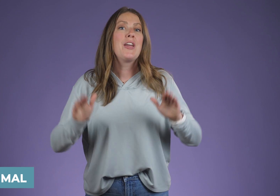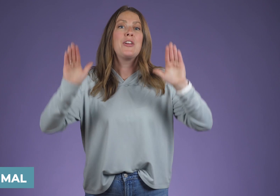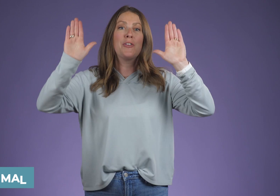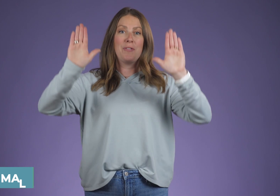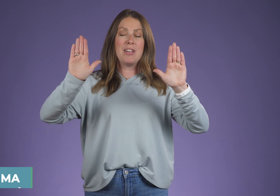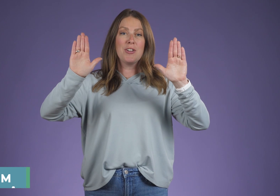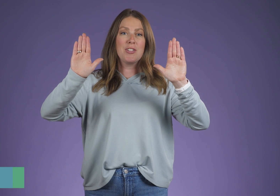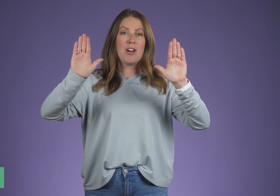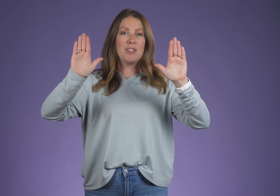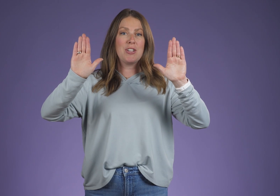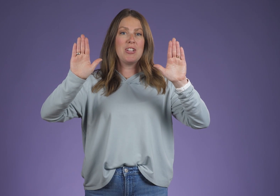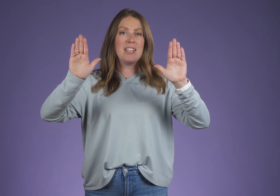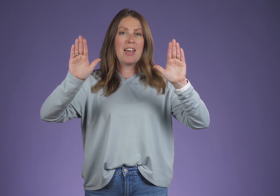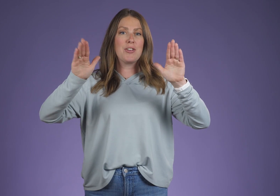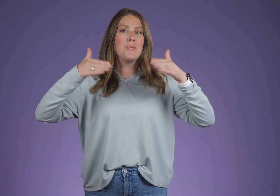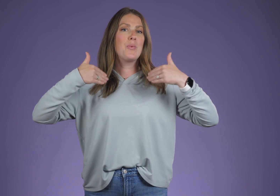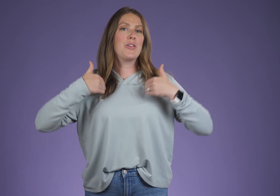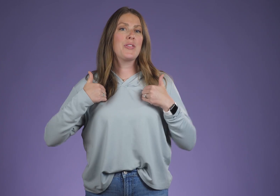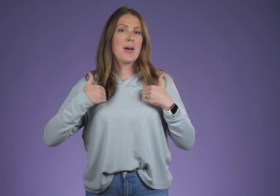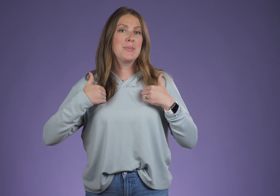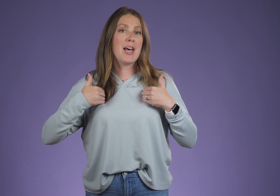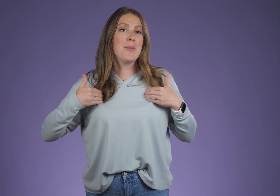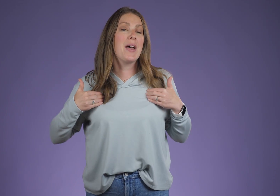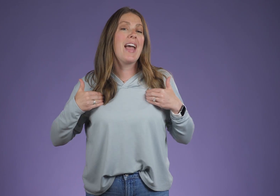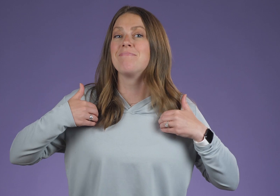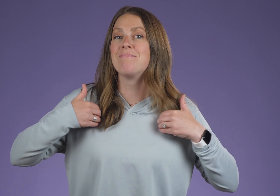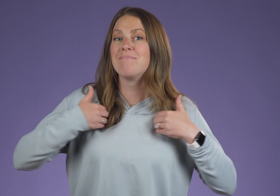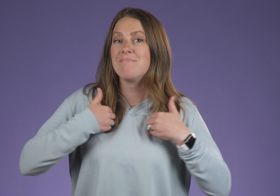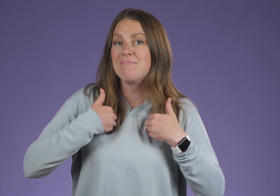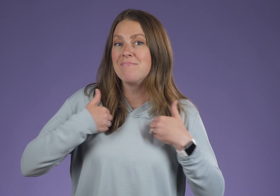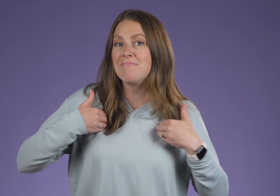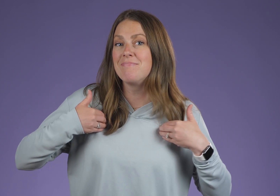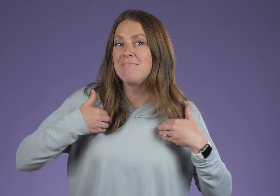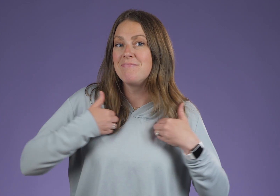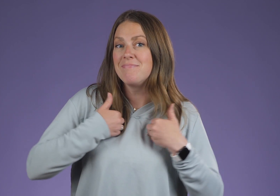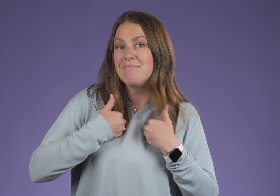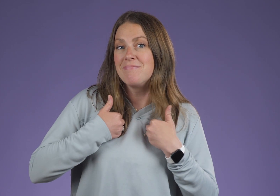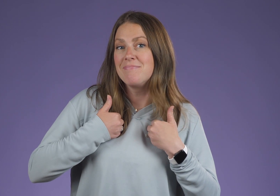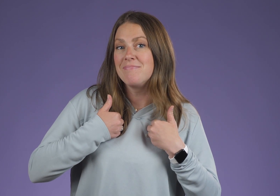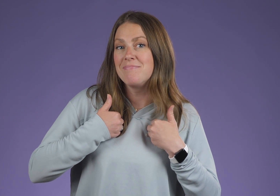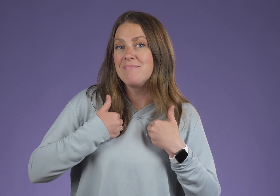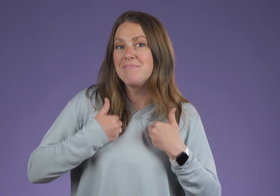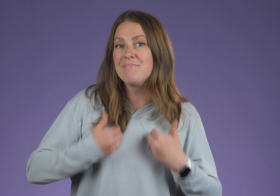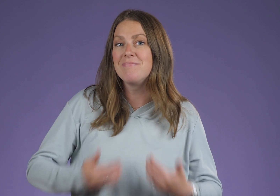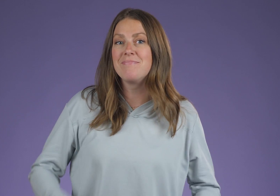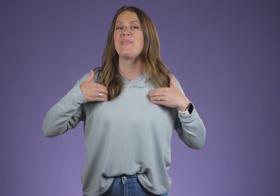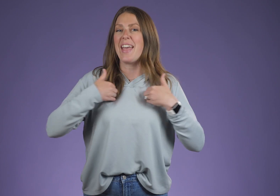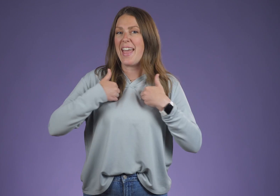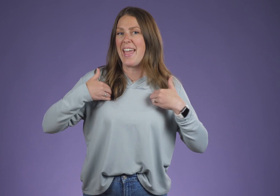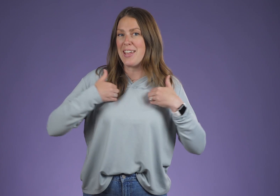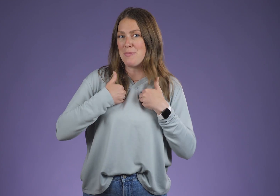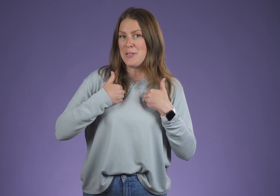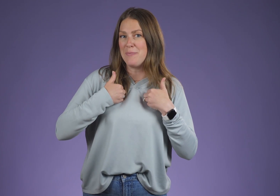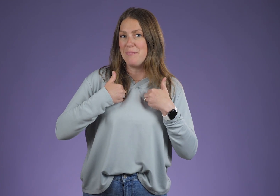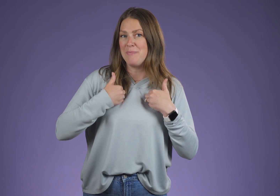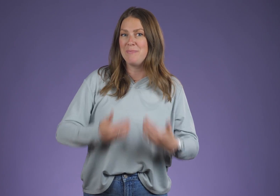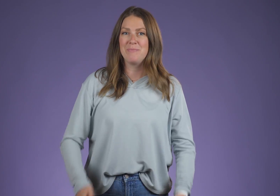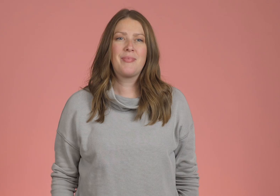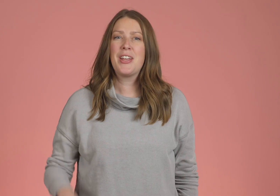Your fingers are touching together with your thumbs up, and it wiggles back and forth on your chest. Animal.